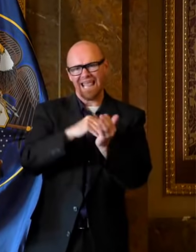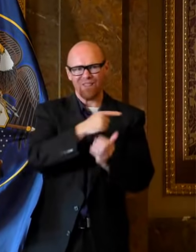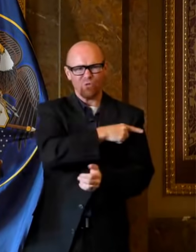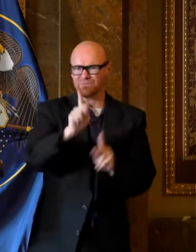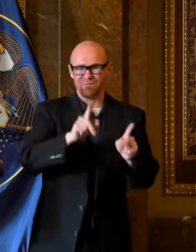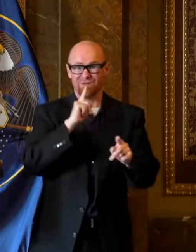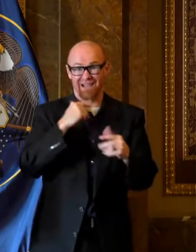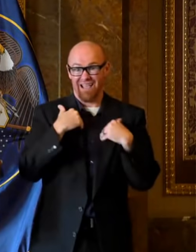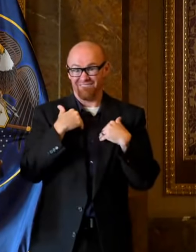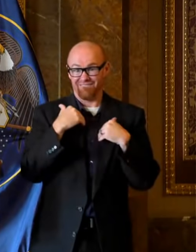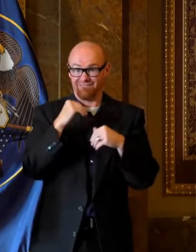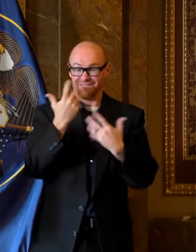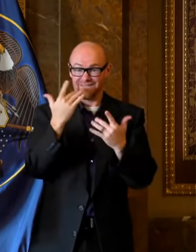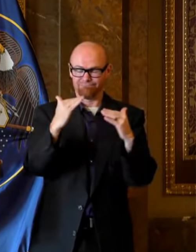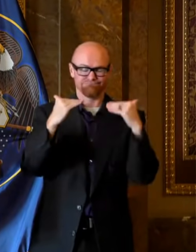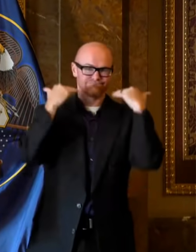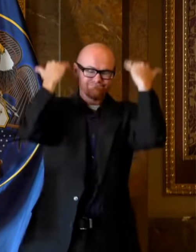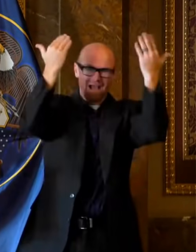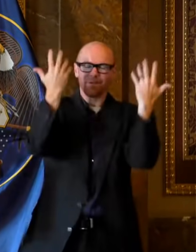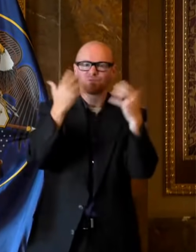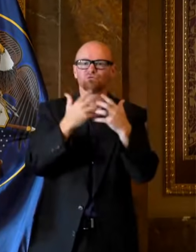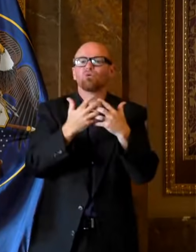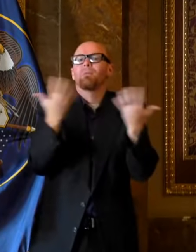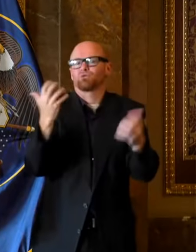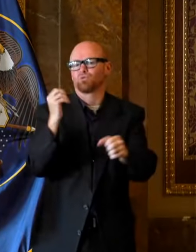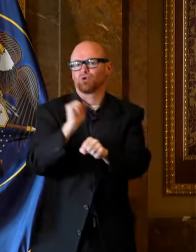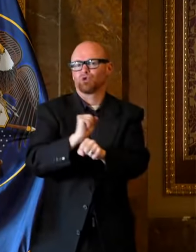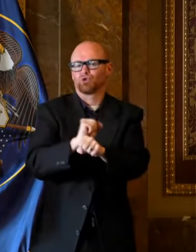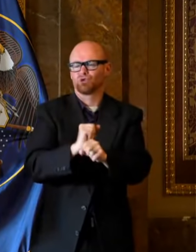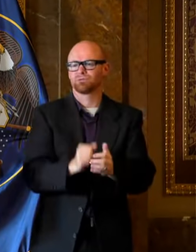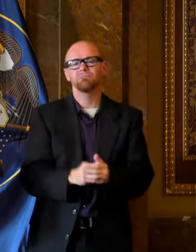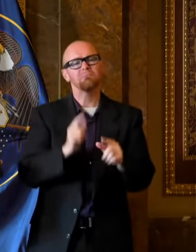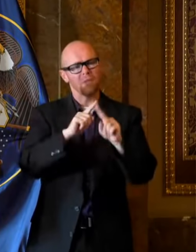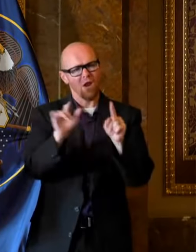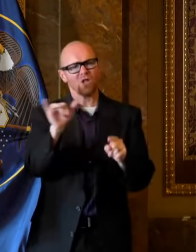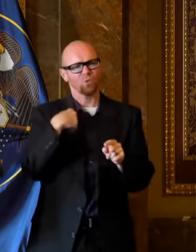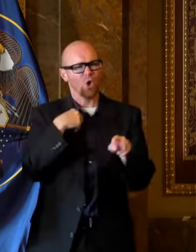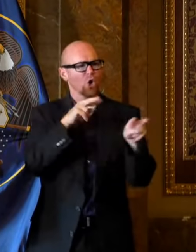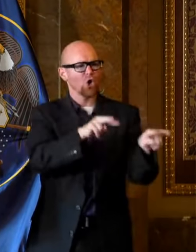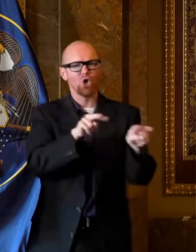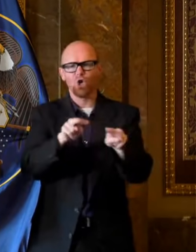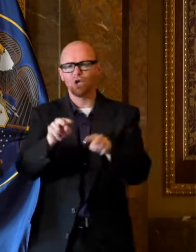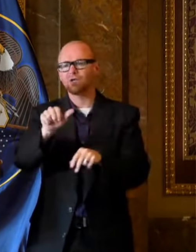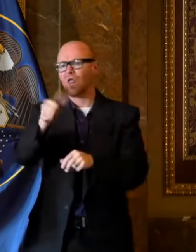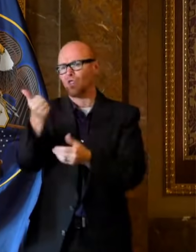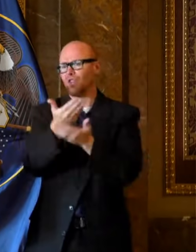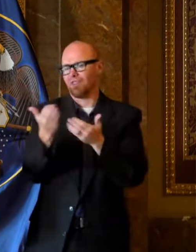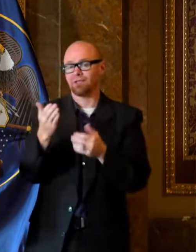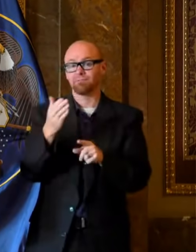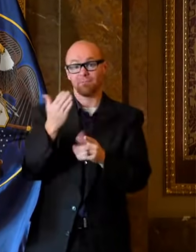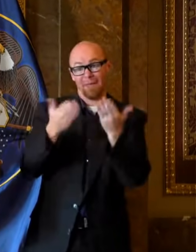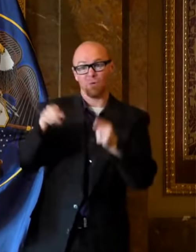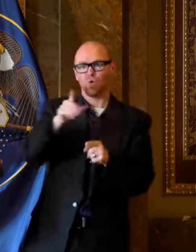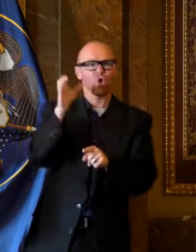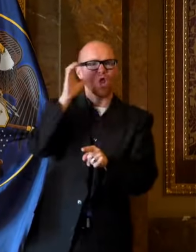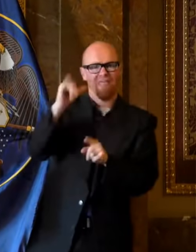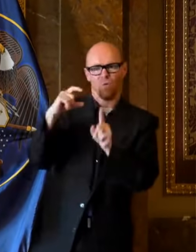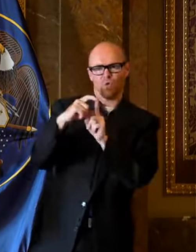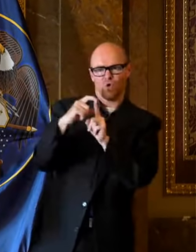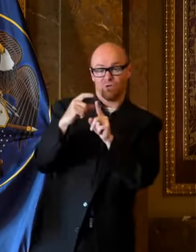now. But we're looking at other avenues to treat this as well. You heard monoclonal antibodies as